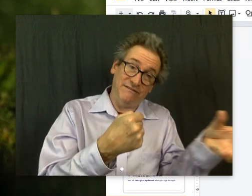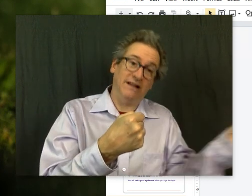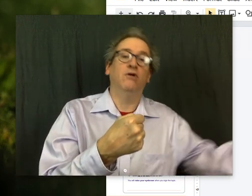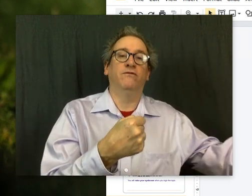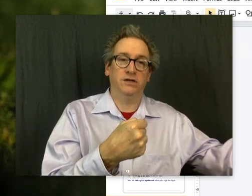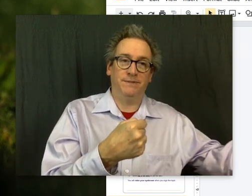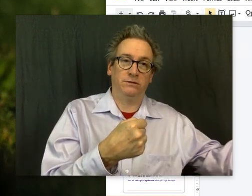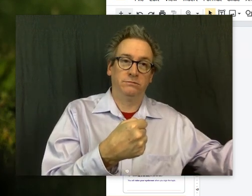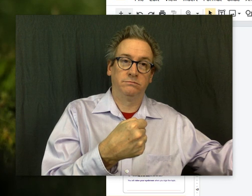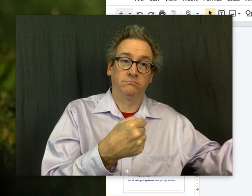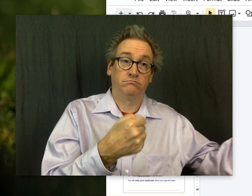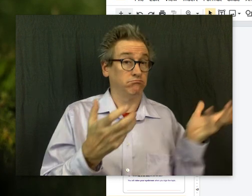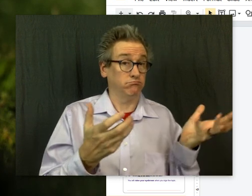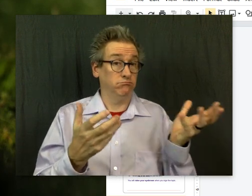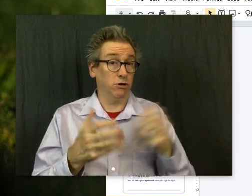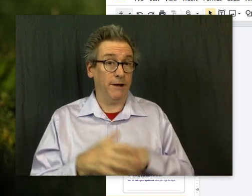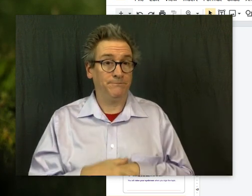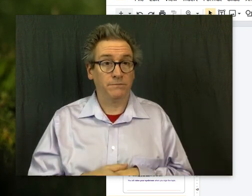and it fell over and spilled.